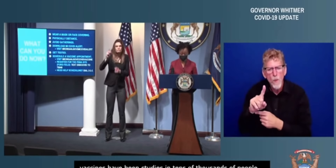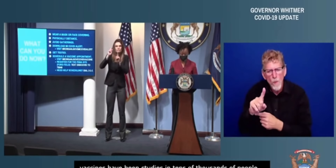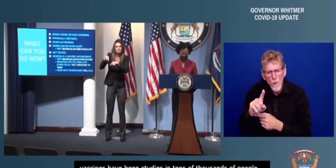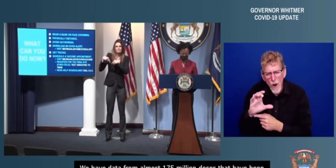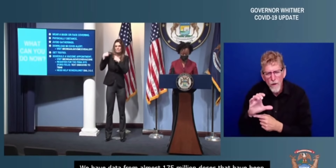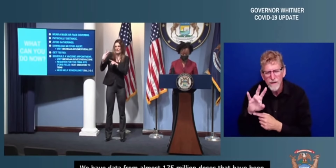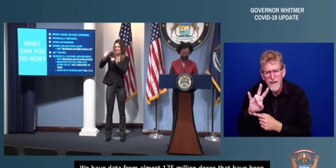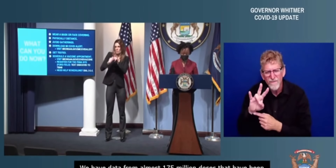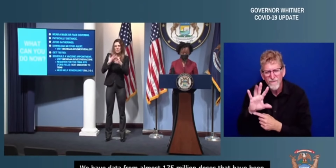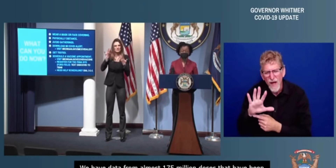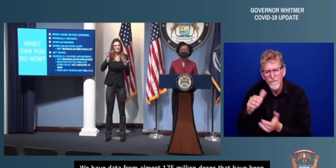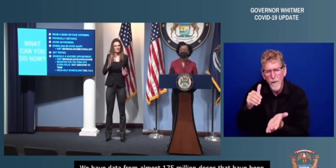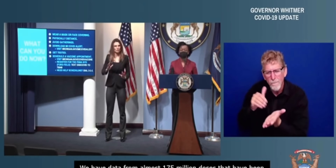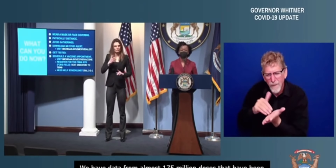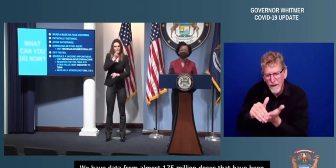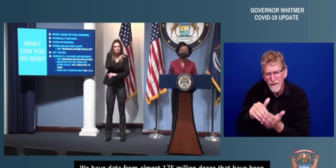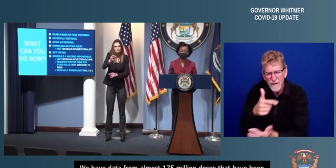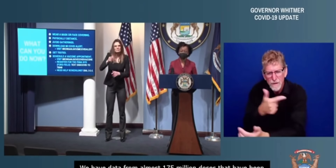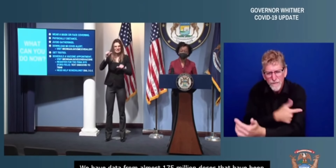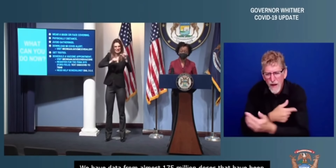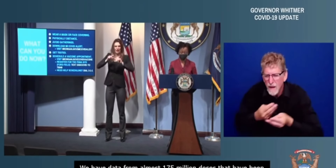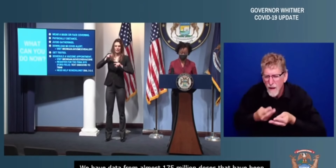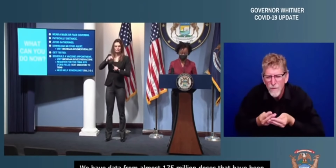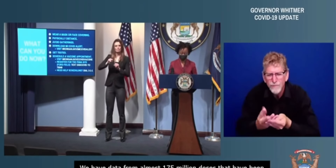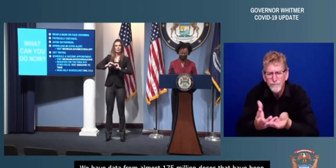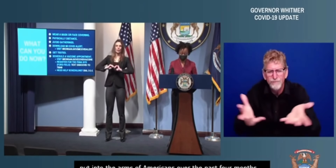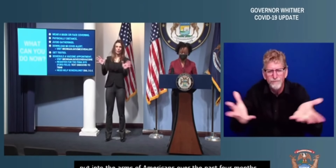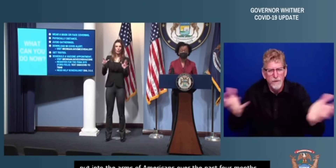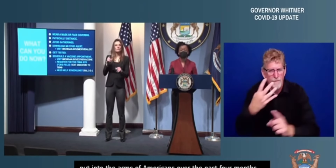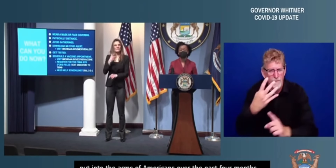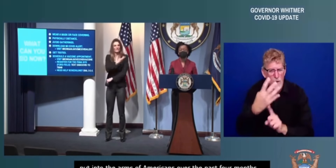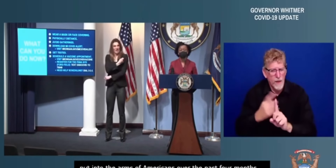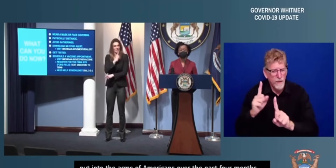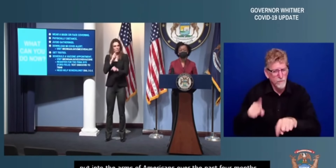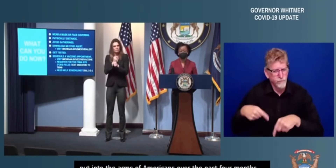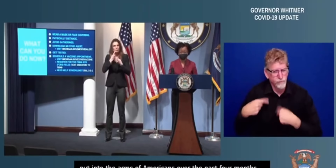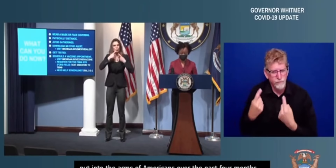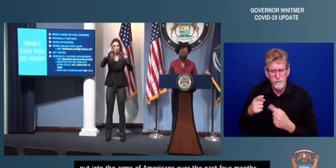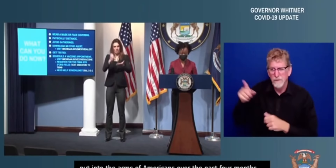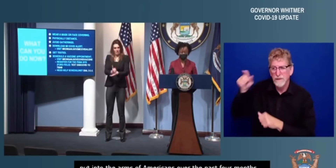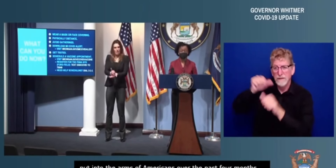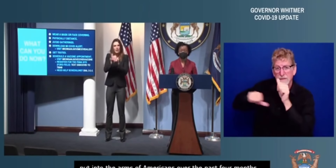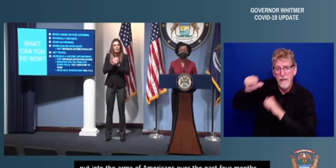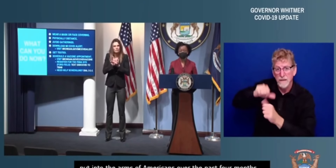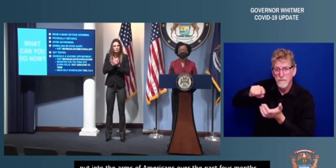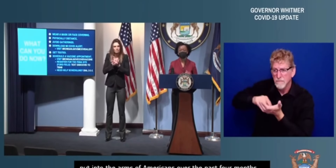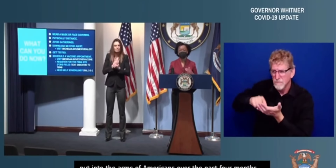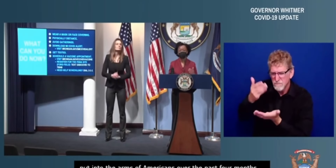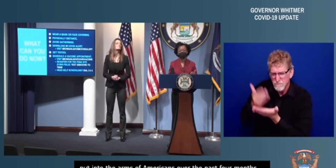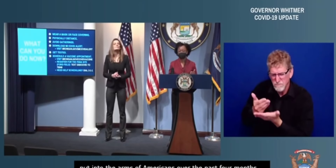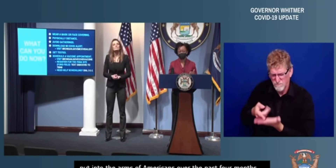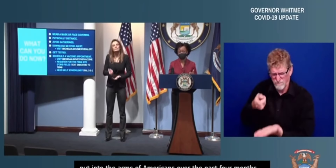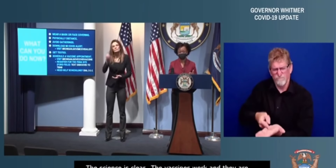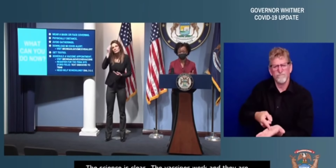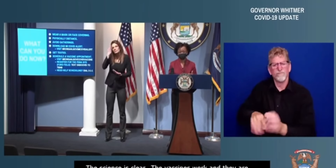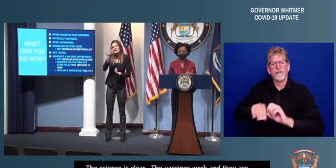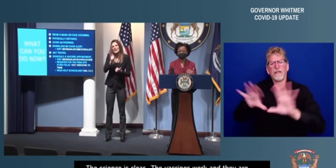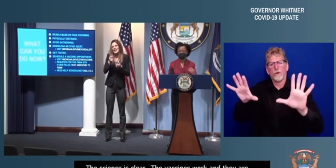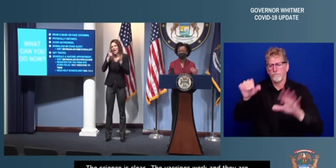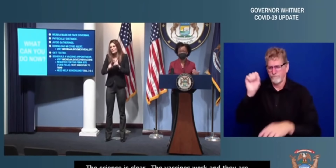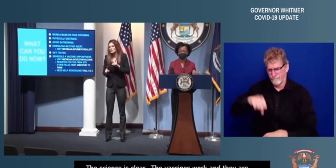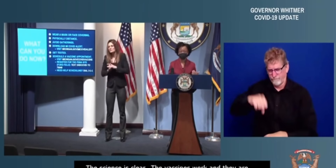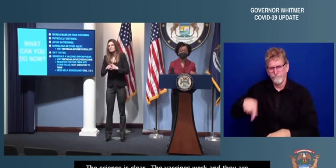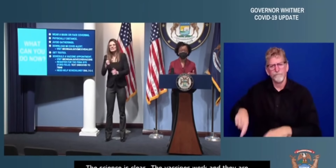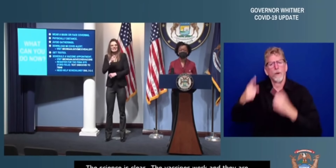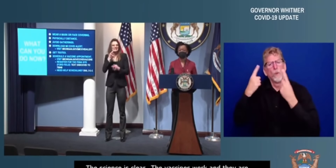over the past 4 months. The science is very clear. These vaccines work, they are effective, and known potential side effects